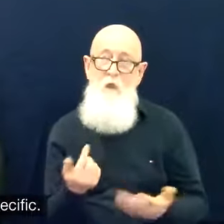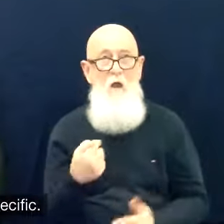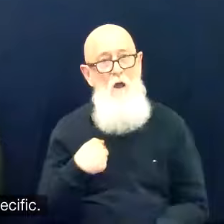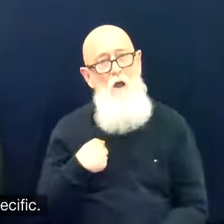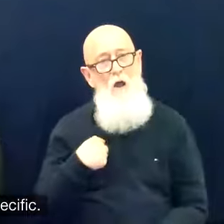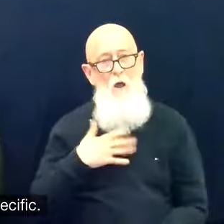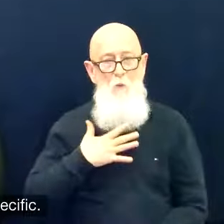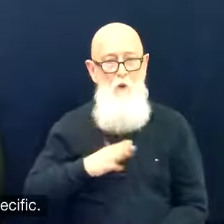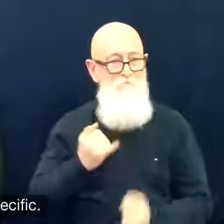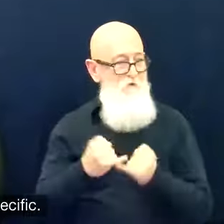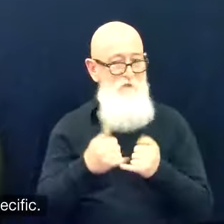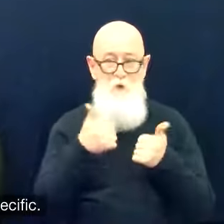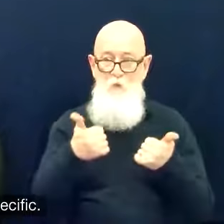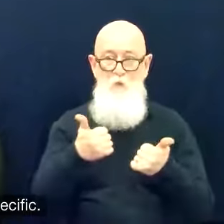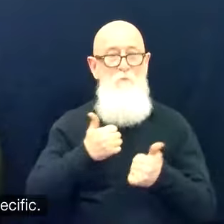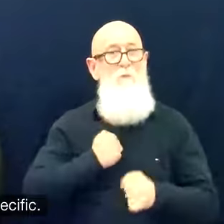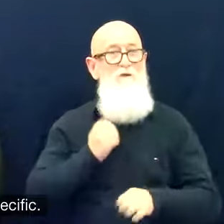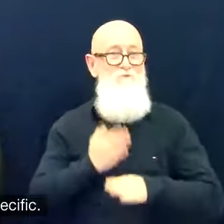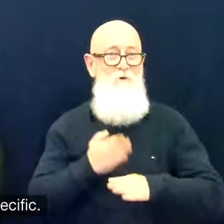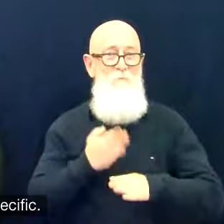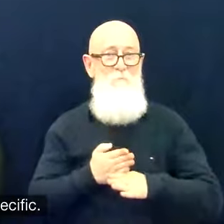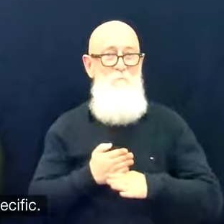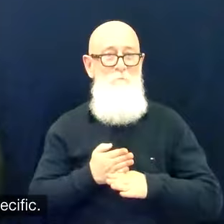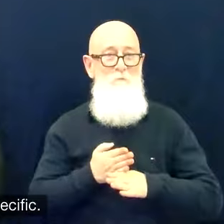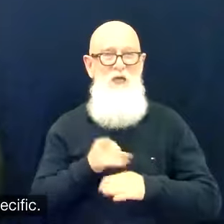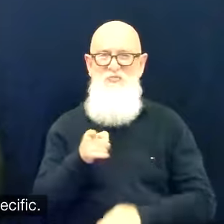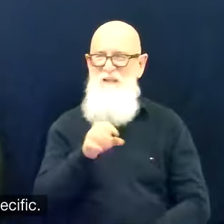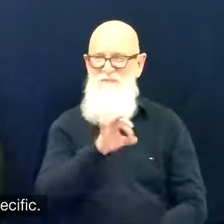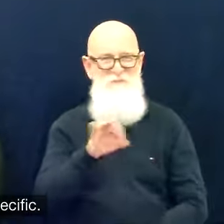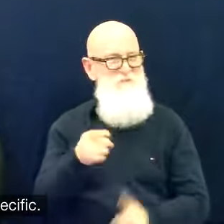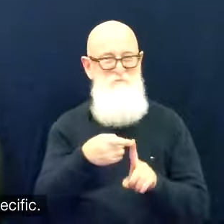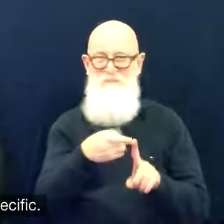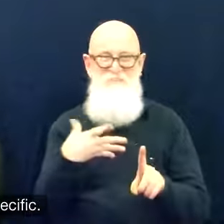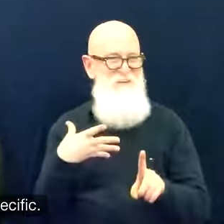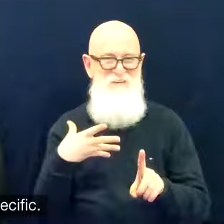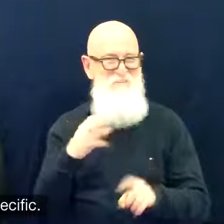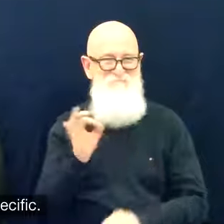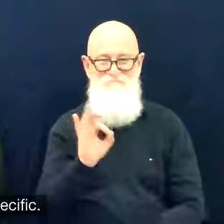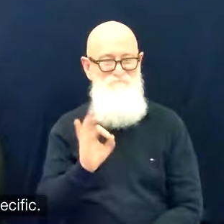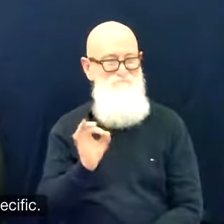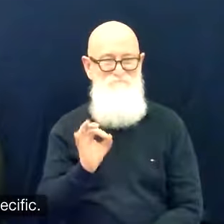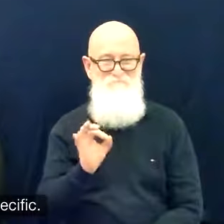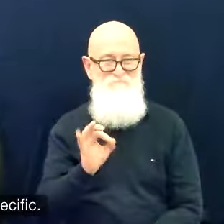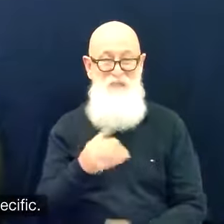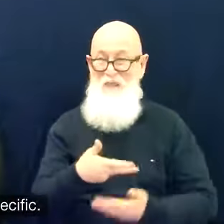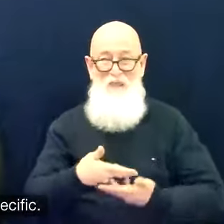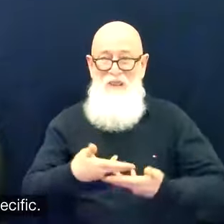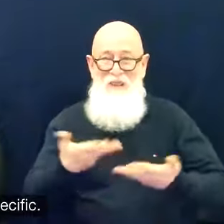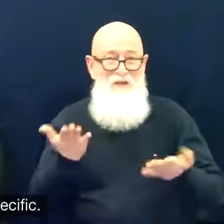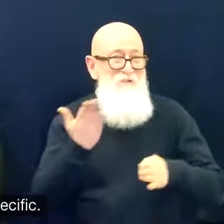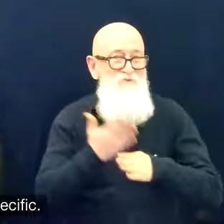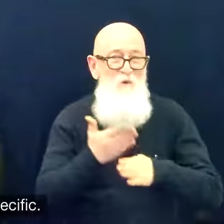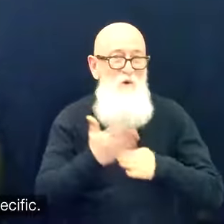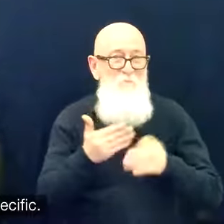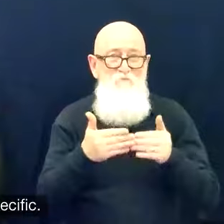want to be really good at my job, that is not a specific goal, because any job is